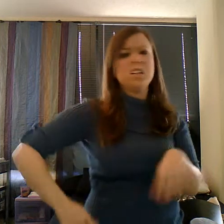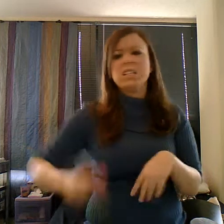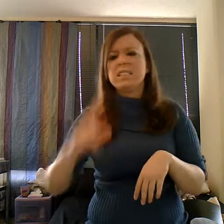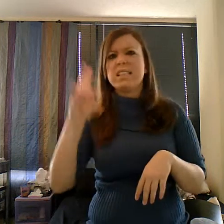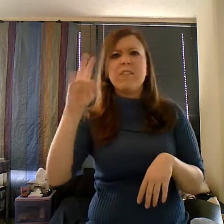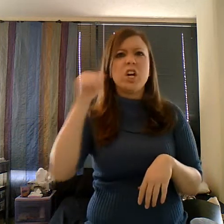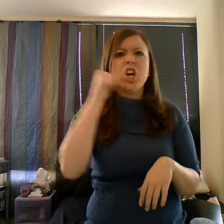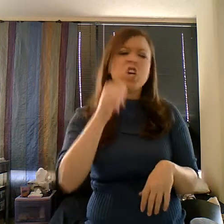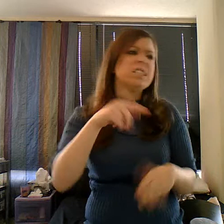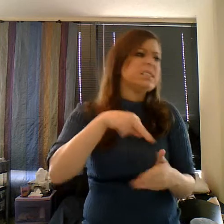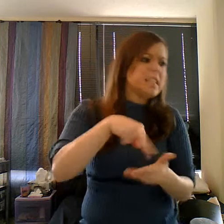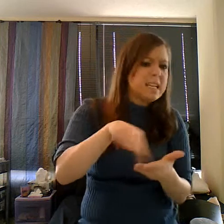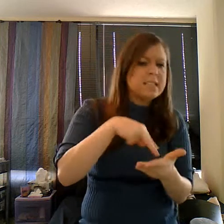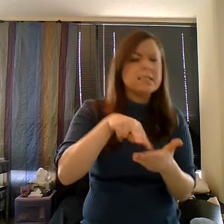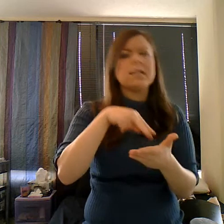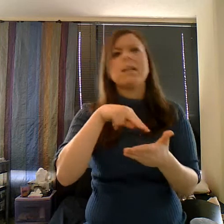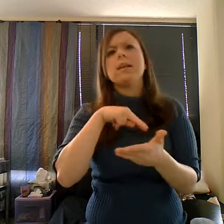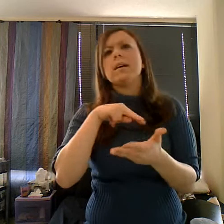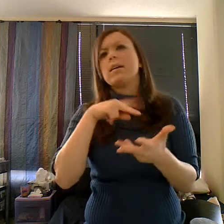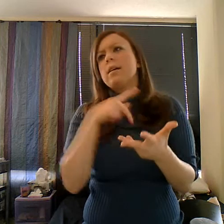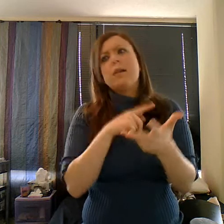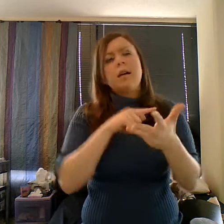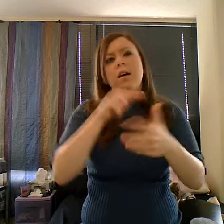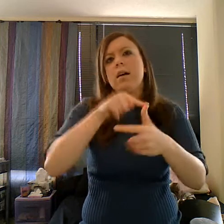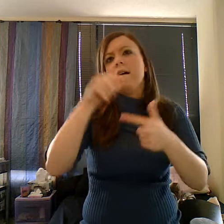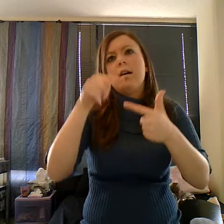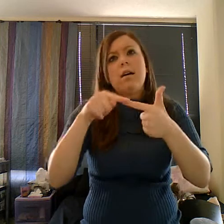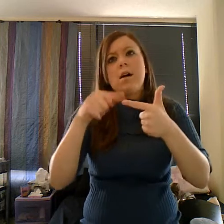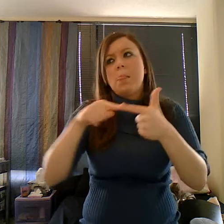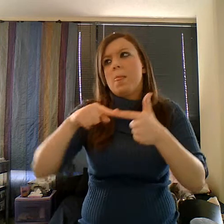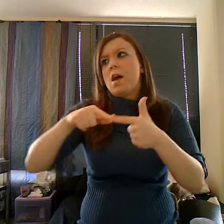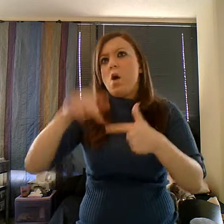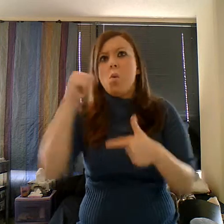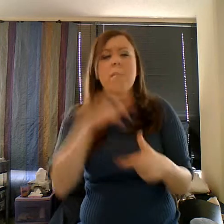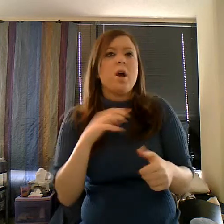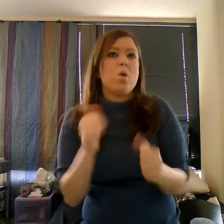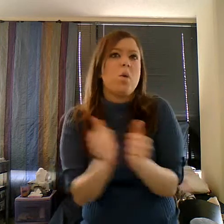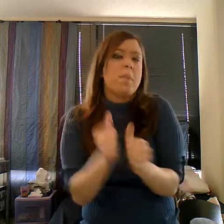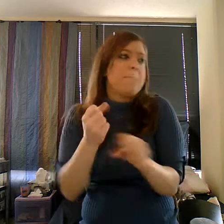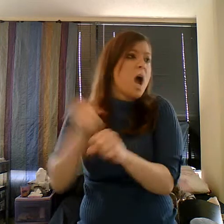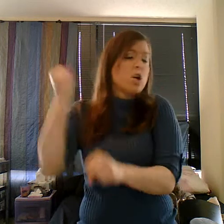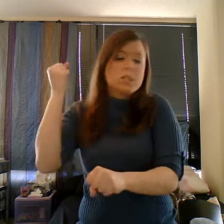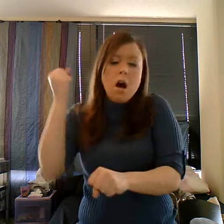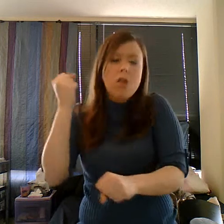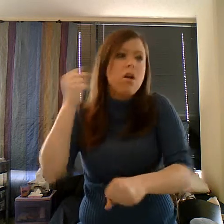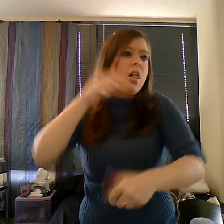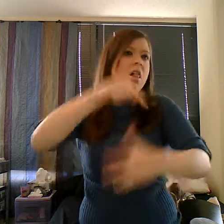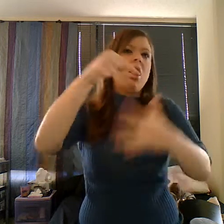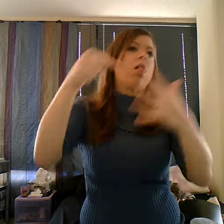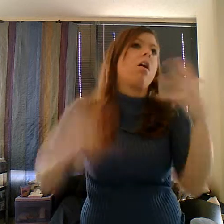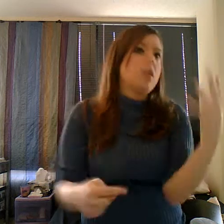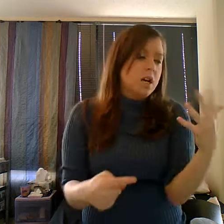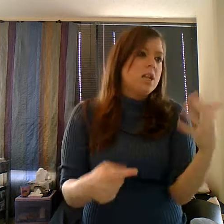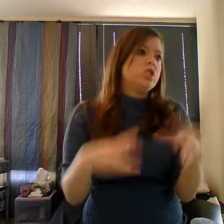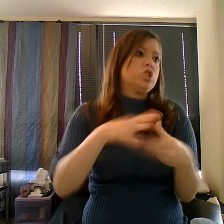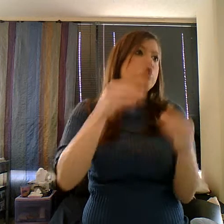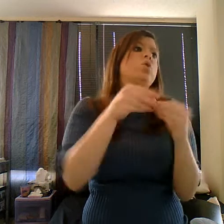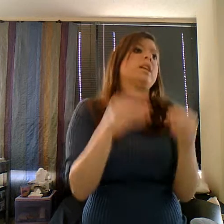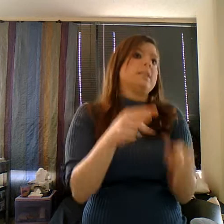gets longer and longer and longer, right? Finally meets a woodcutter, and the woodcutter says, "My little cat, you are so fat, what have you been